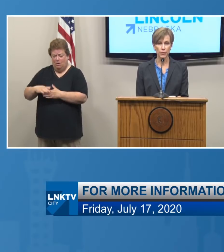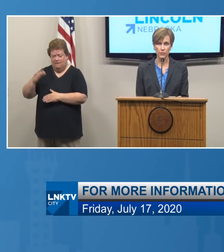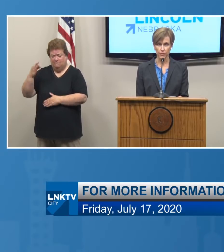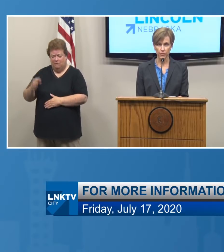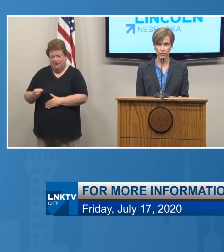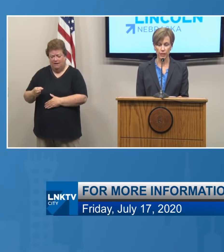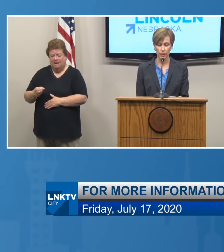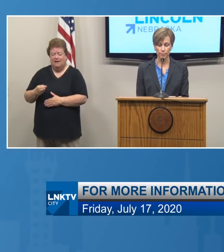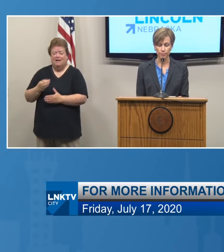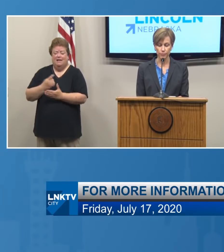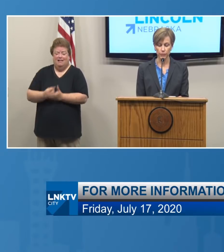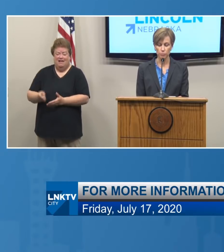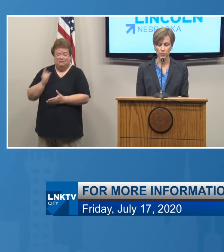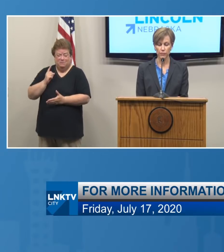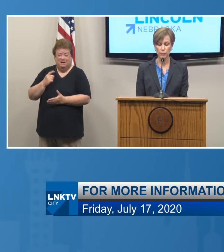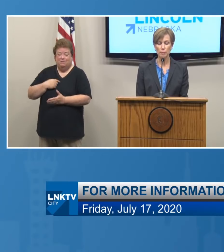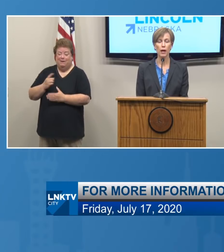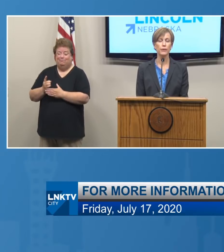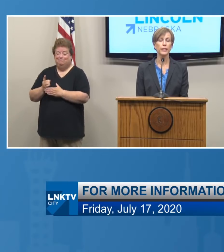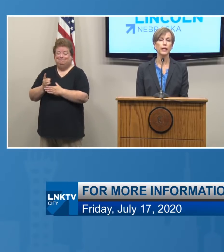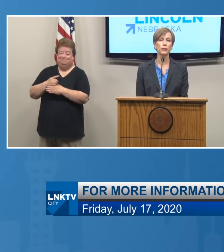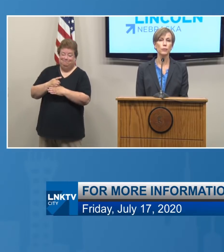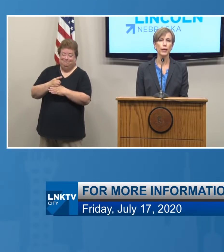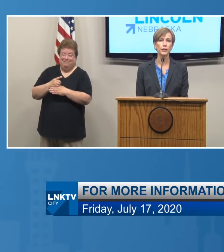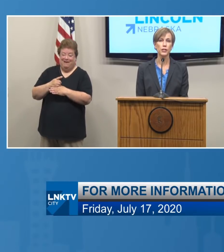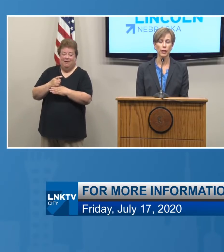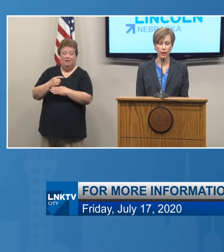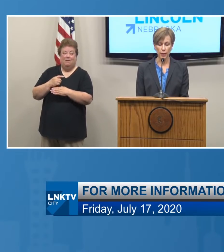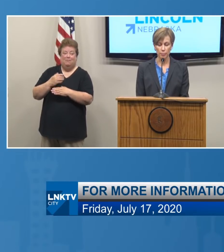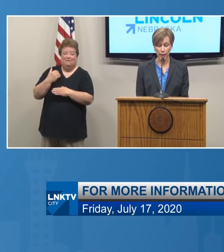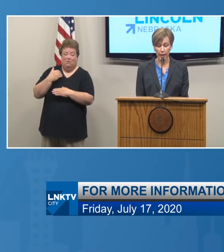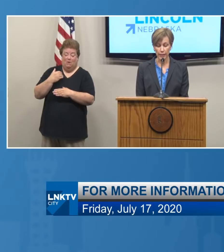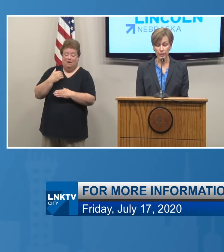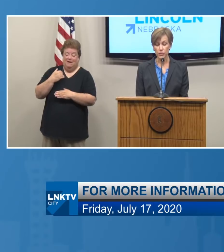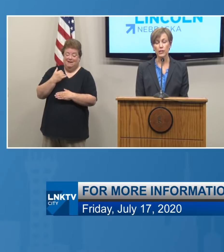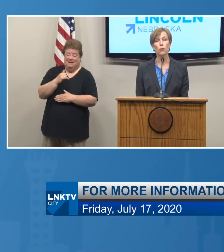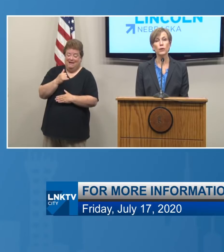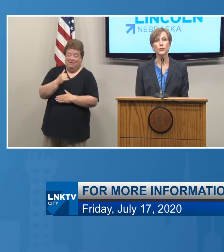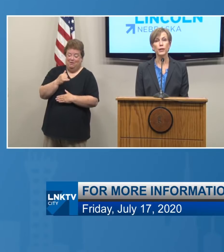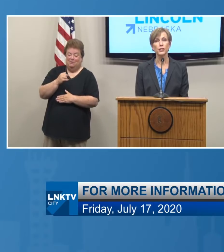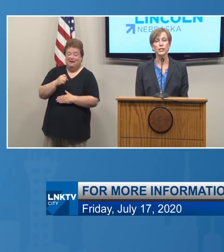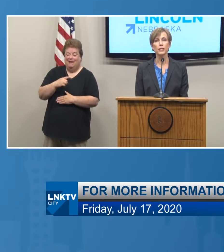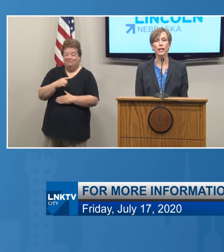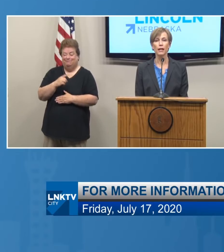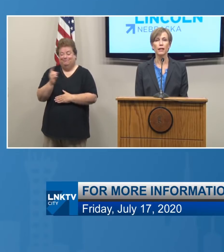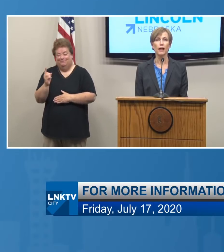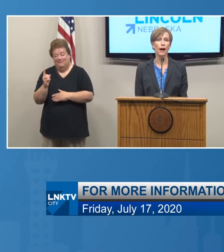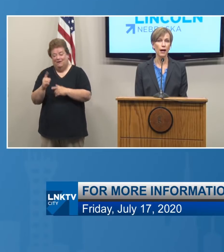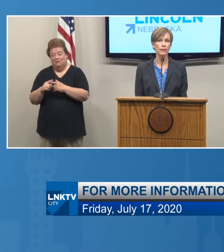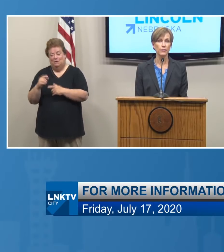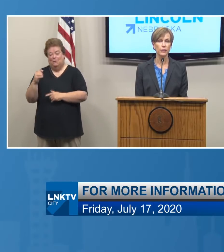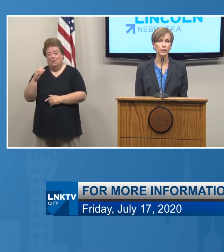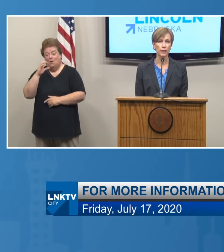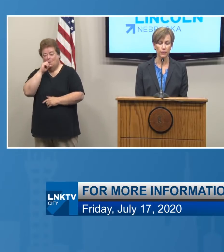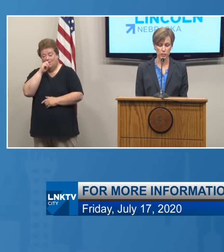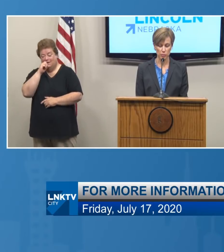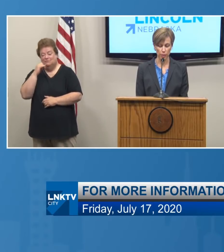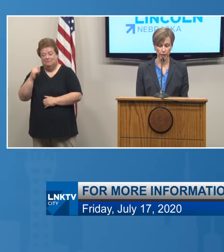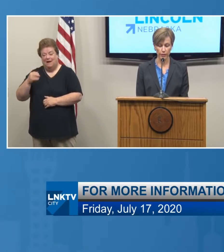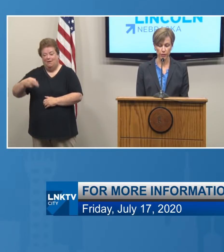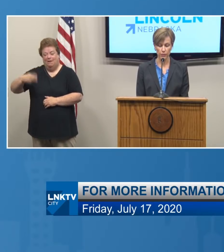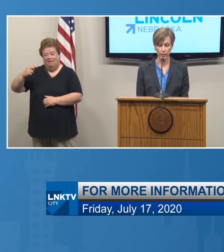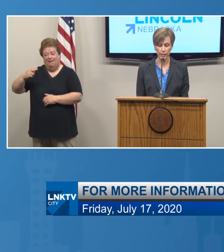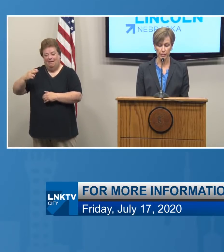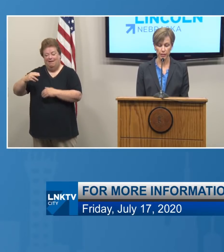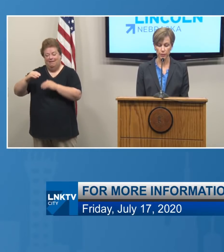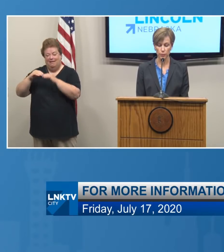went backwards for the first time, moving from the moderate yellow range back into the orange range, indicating a high level of